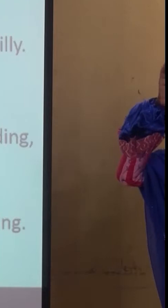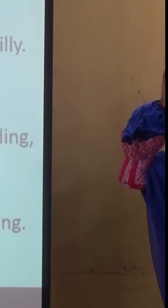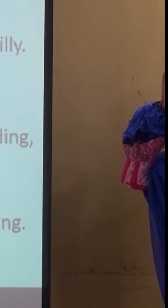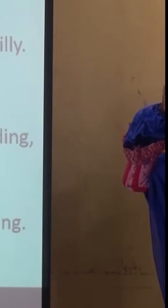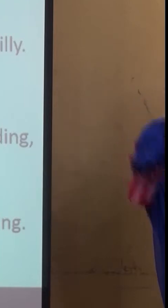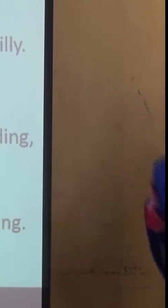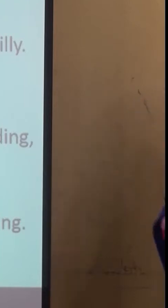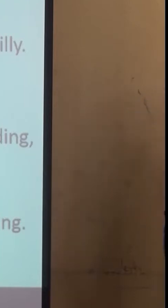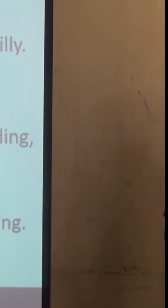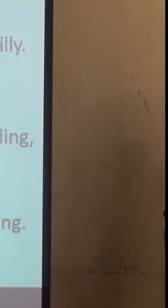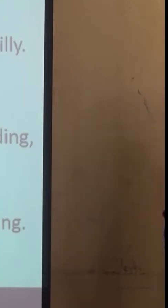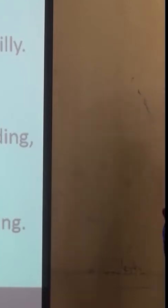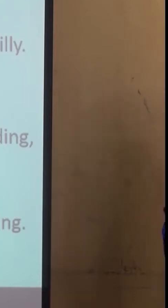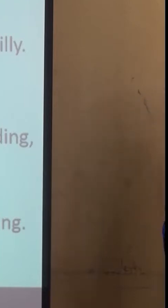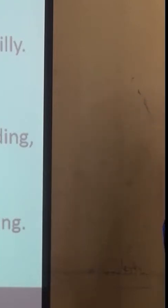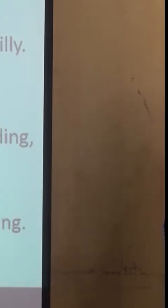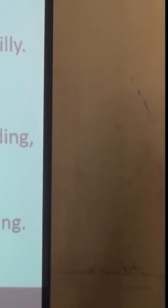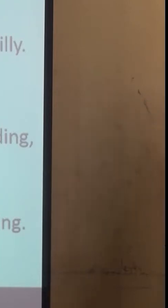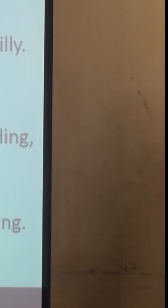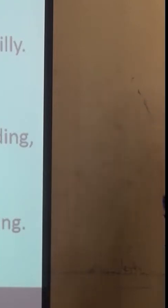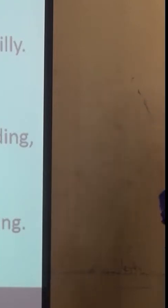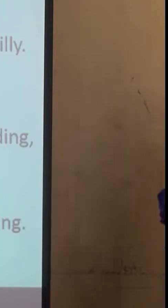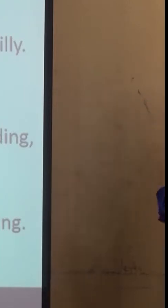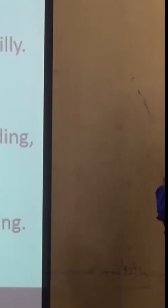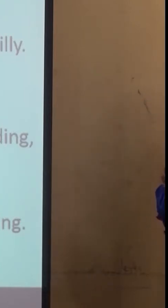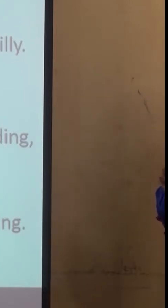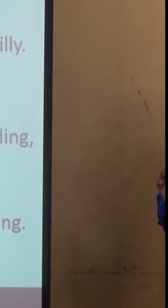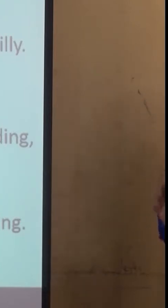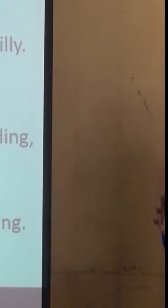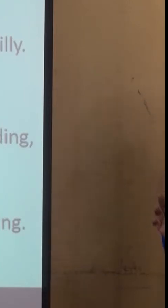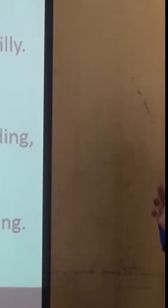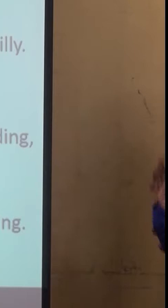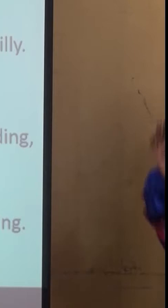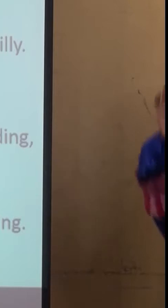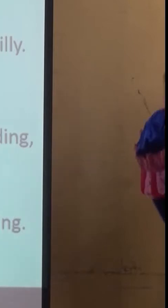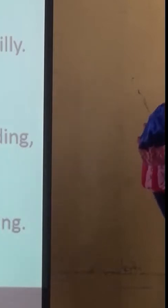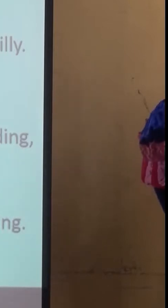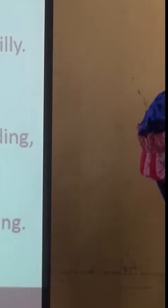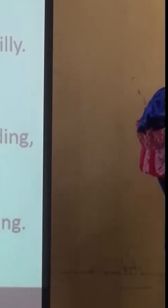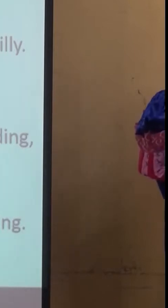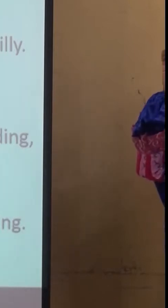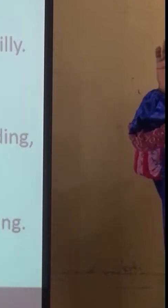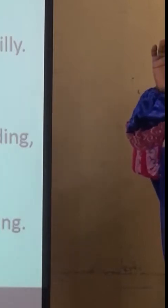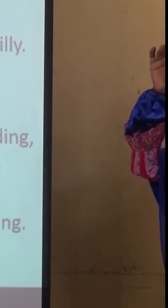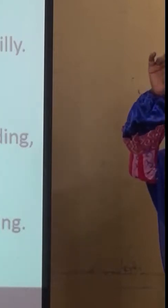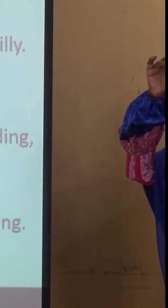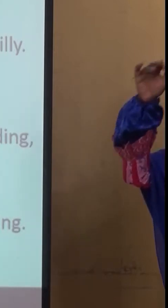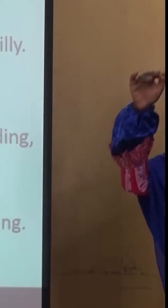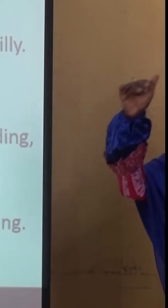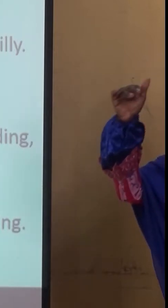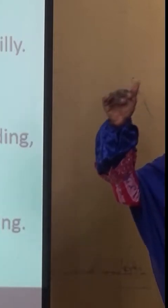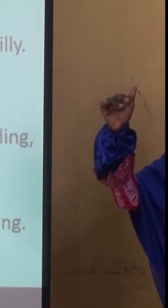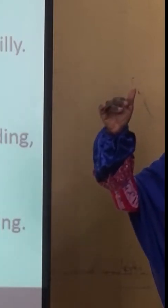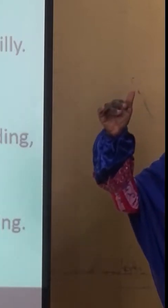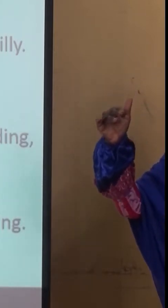you cannot practice surface irrigation, because the water cannot flow from what? From low level to a higher level. That is where we